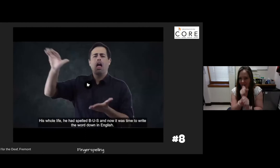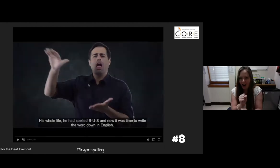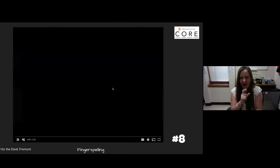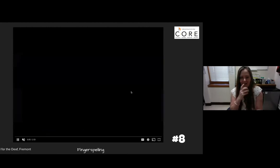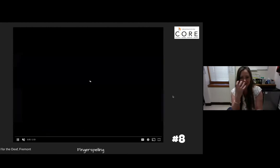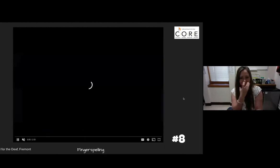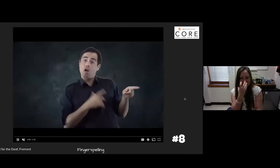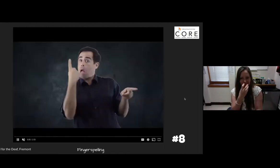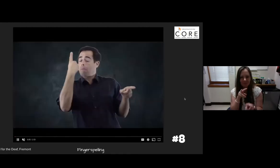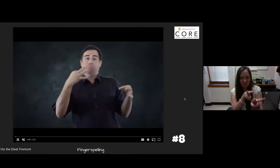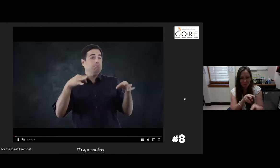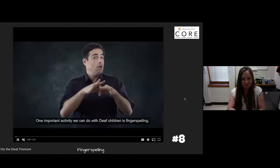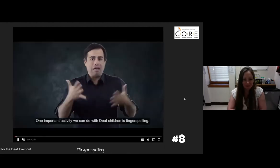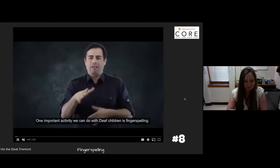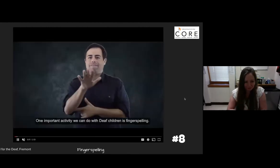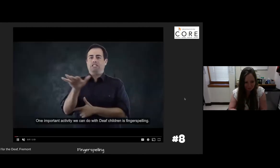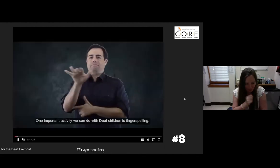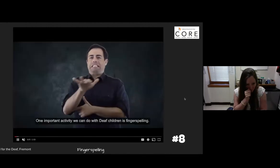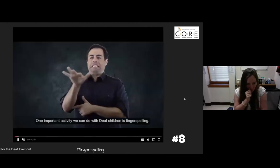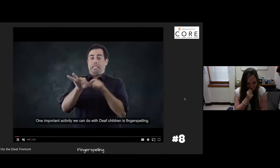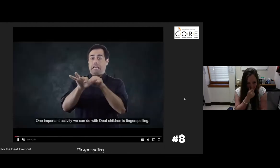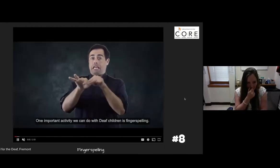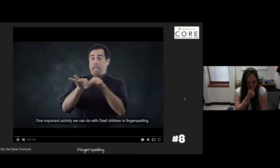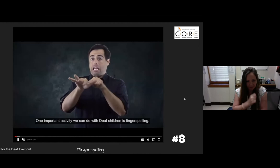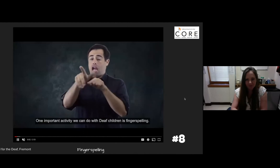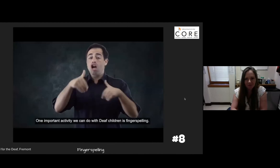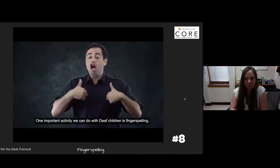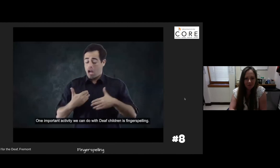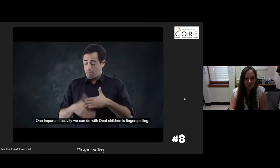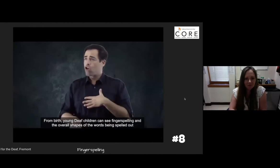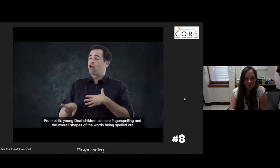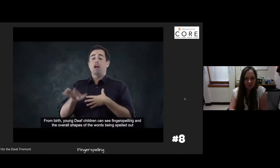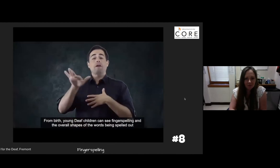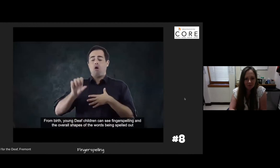is very fascinating and a true story. Let's go ahead and watch this video.